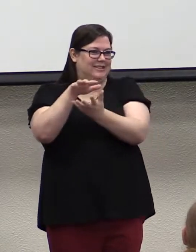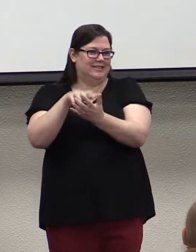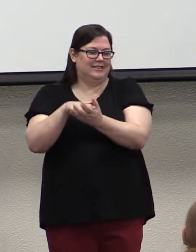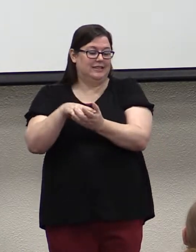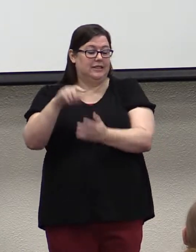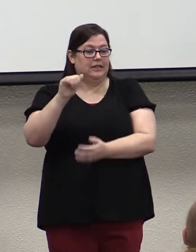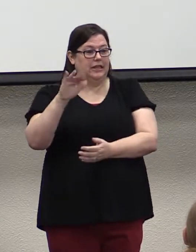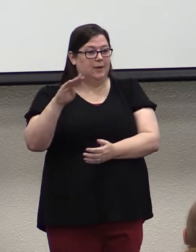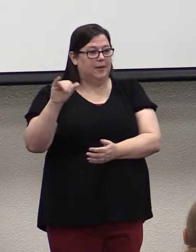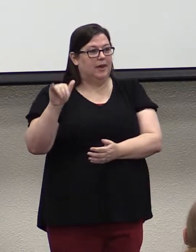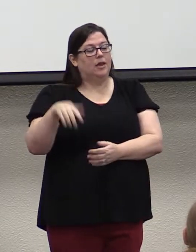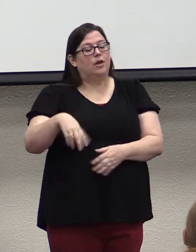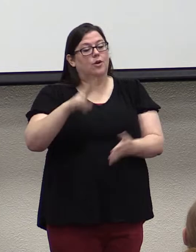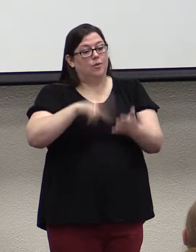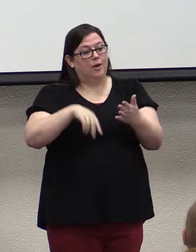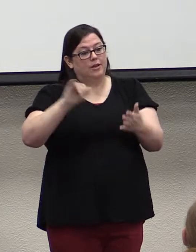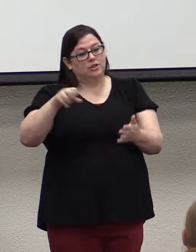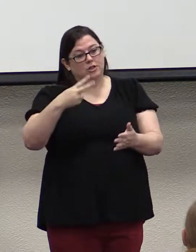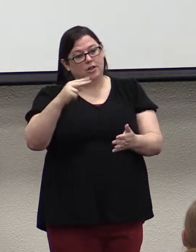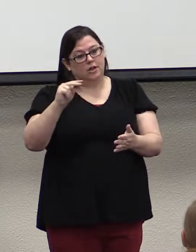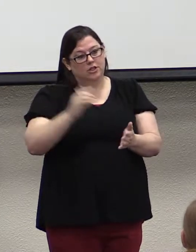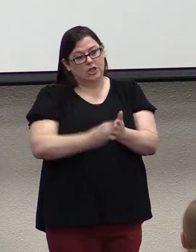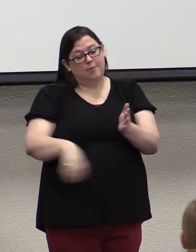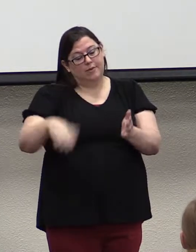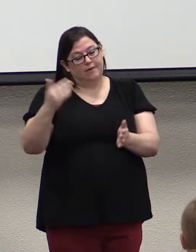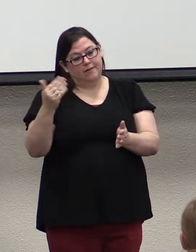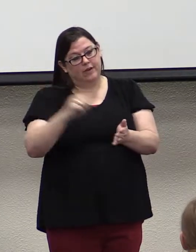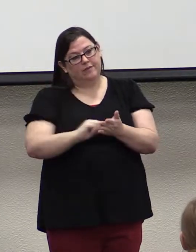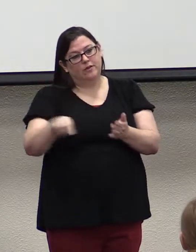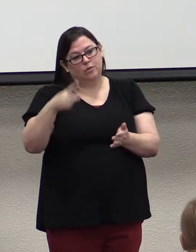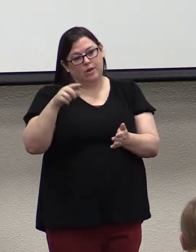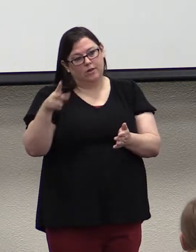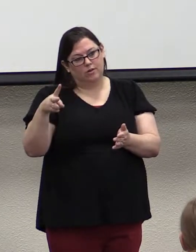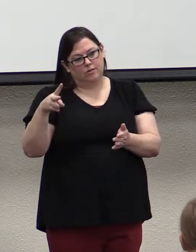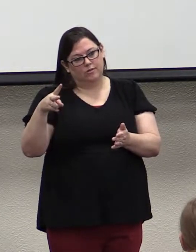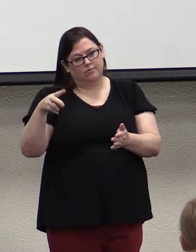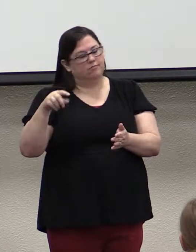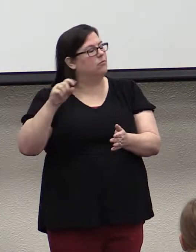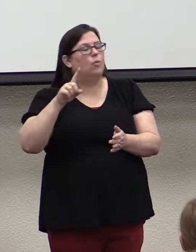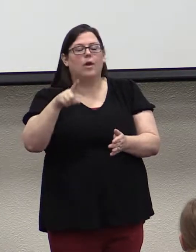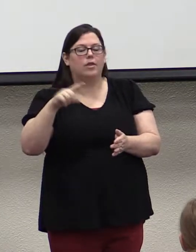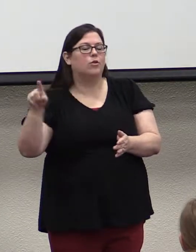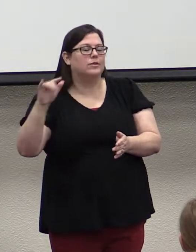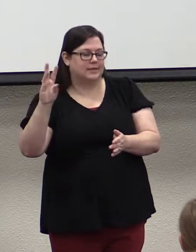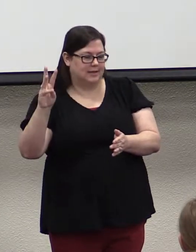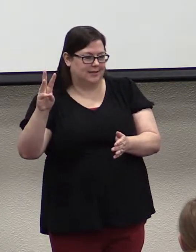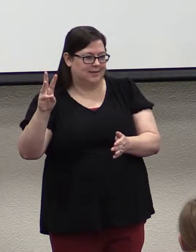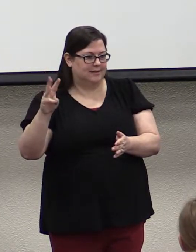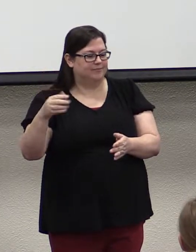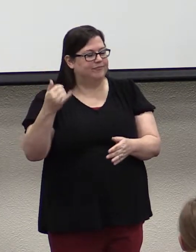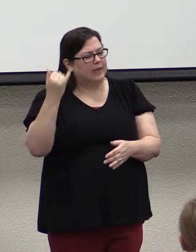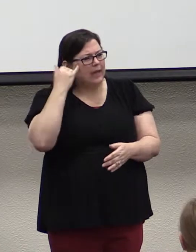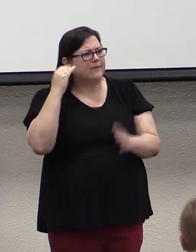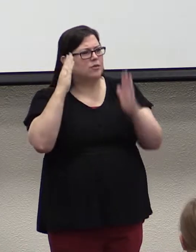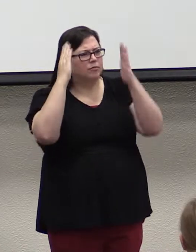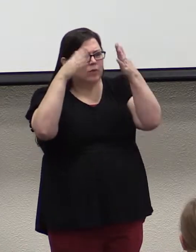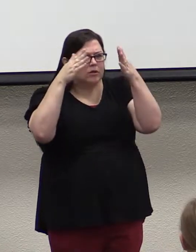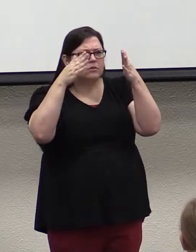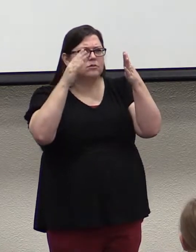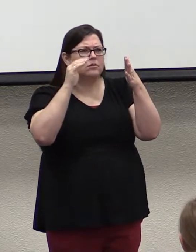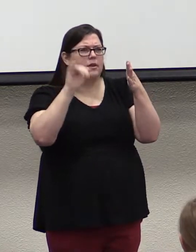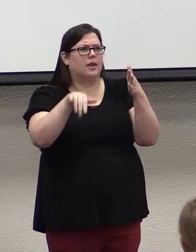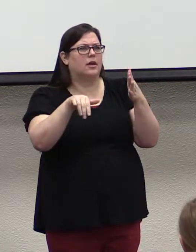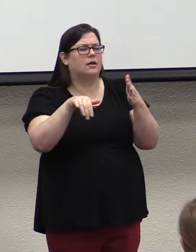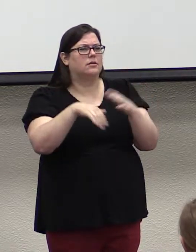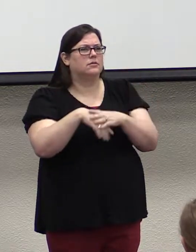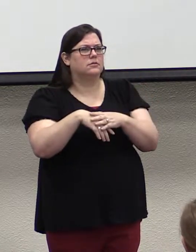Gibby read for us John chapter 15, verses 1 through 6. And if you paid attention to what he was reading, we know this section